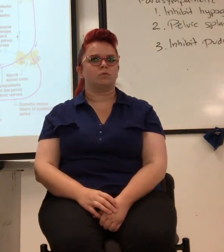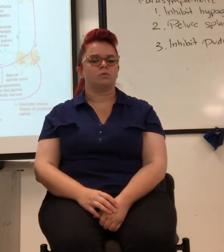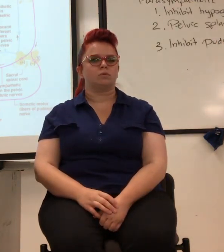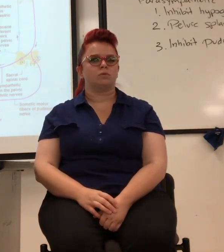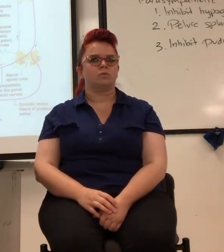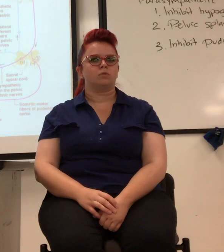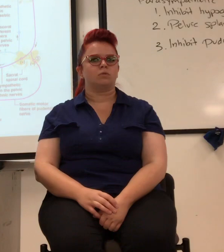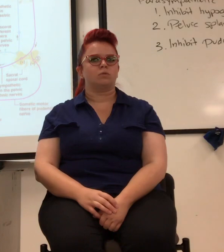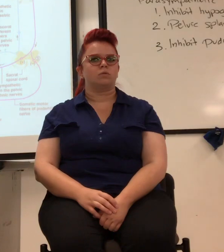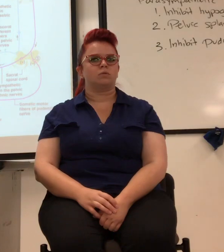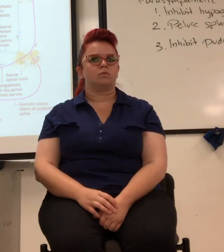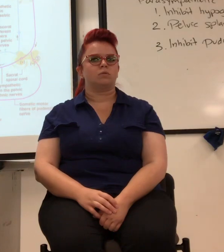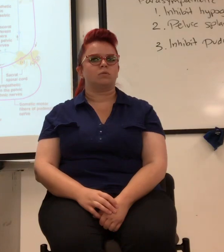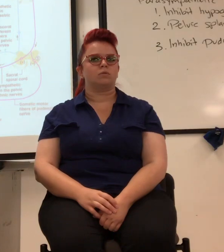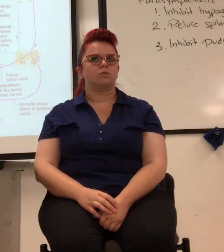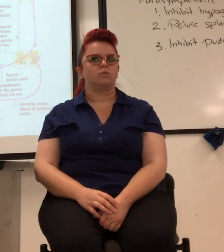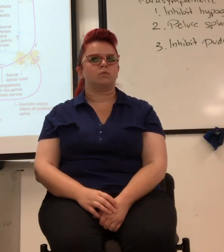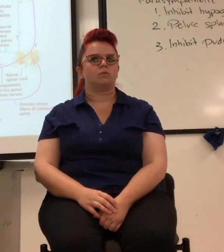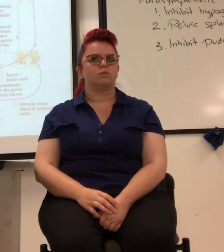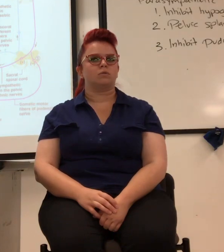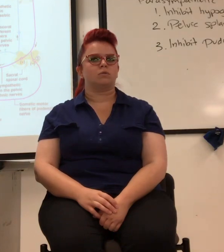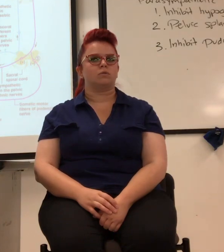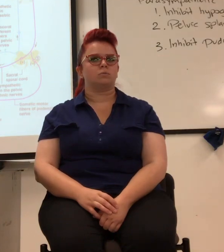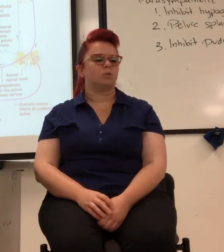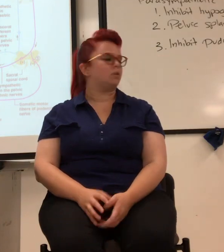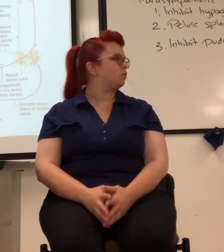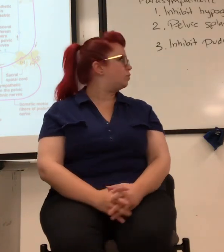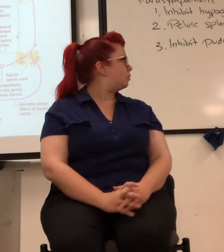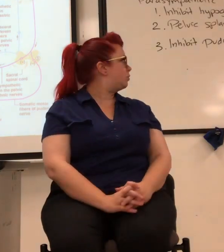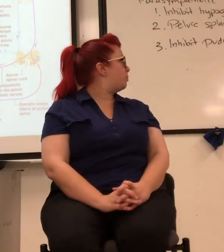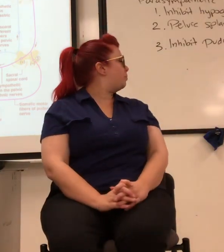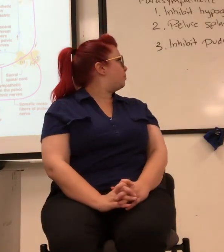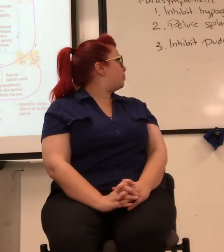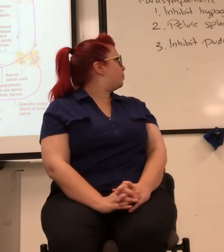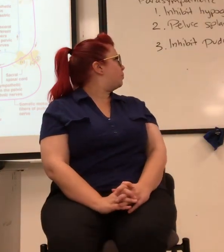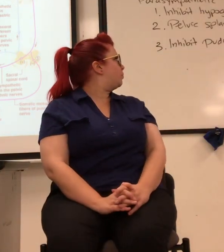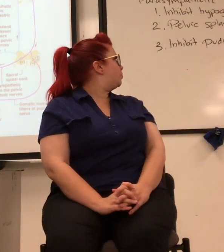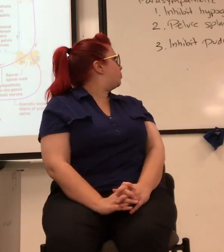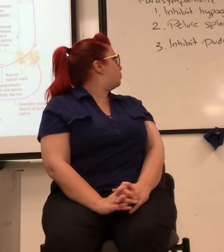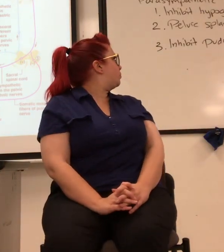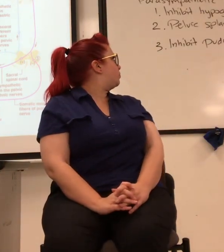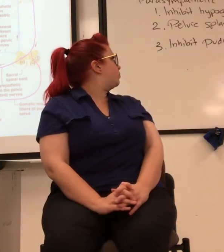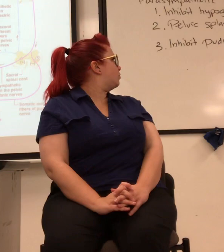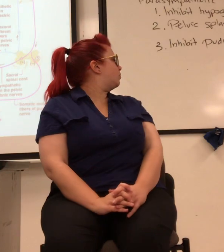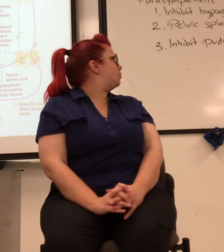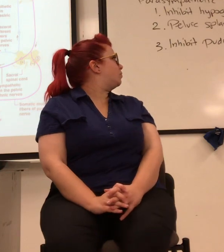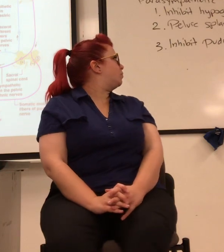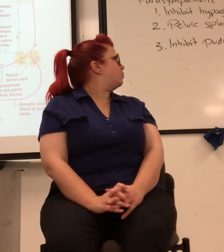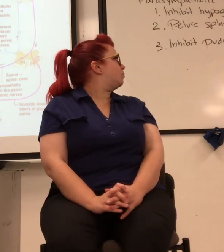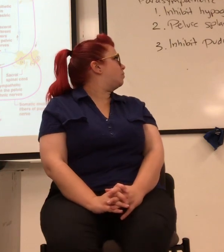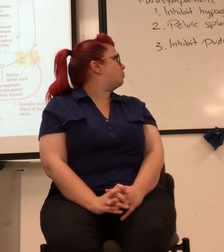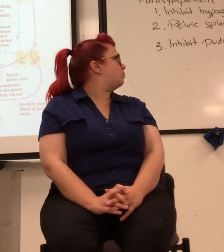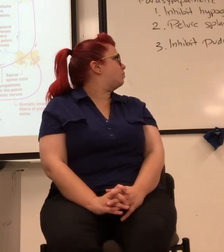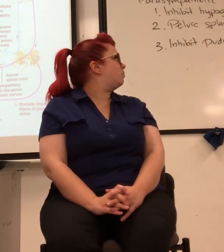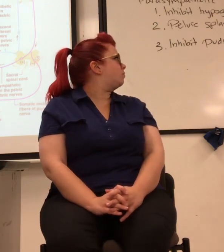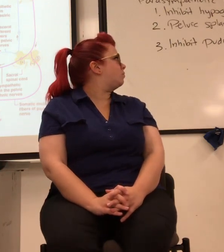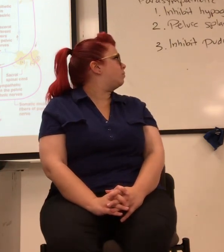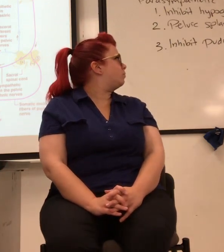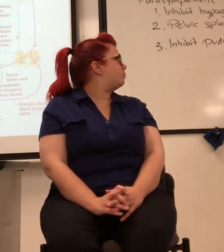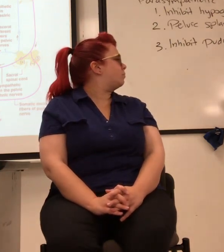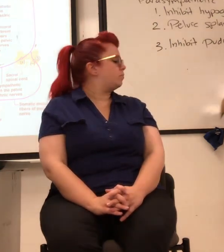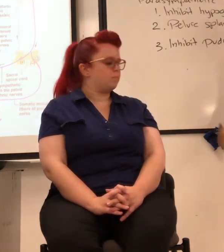The third thing is the parasympathetic efferents inhibit pudendal. That's going to relax the external